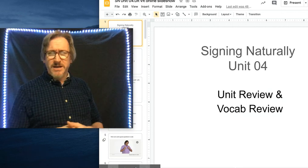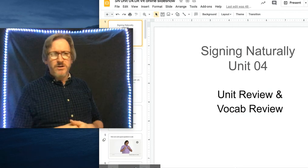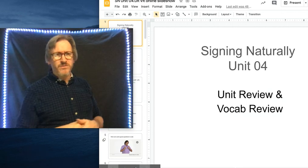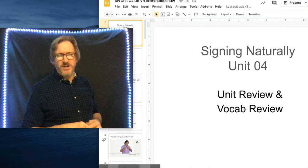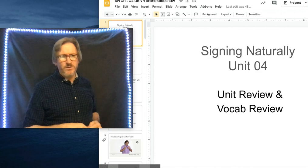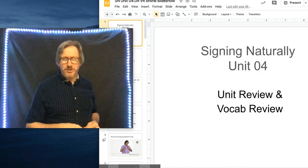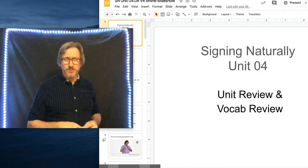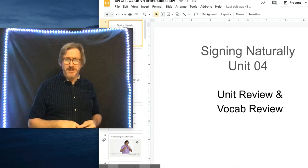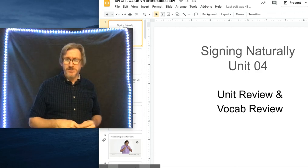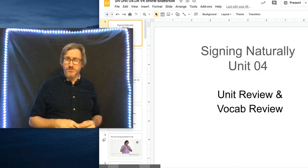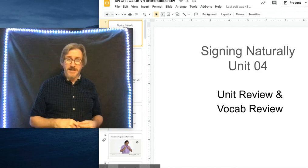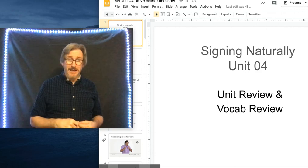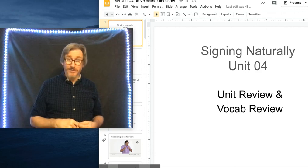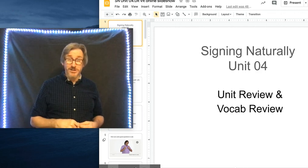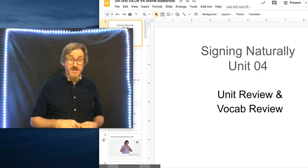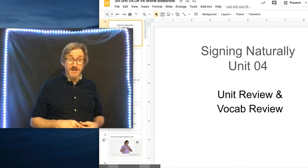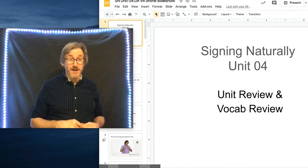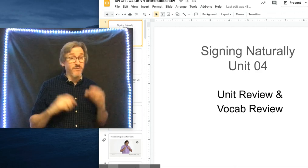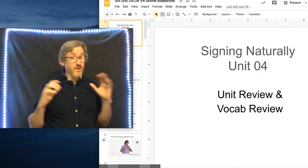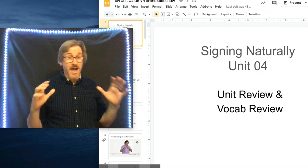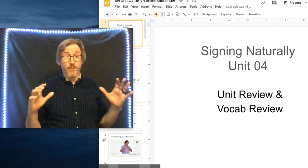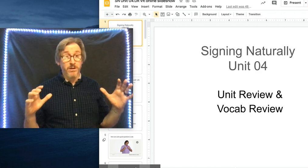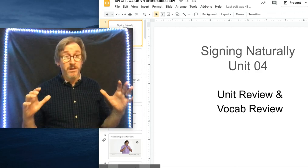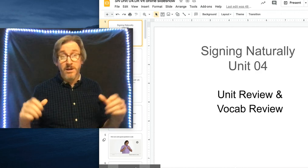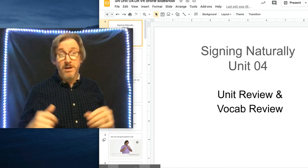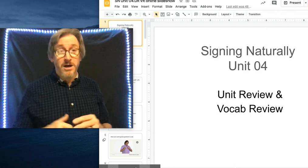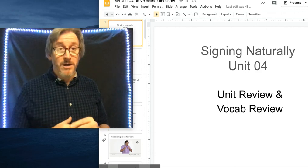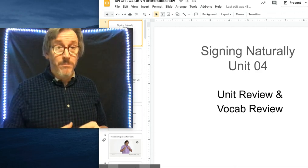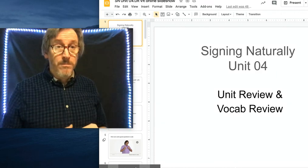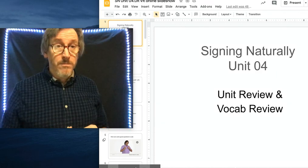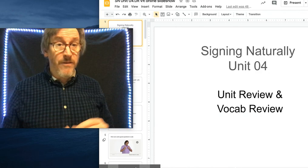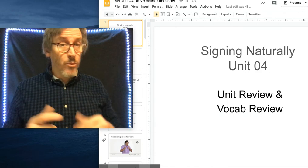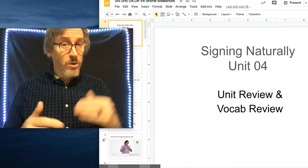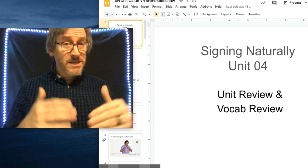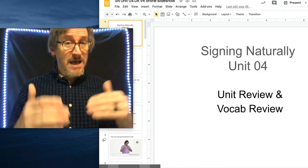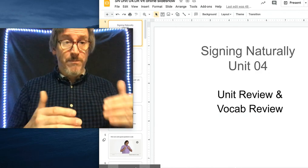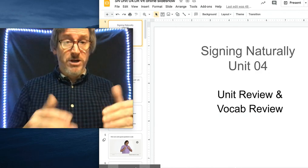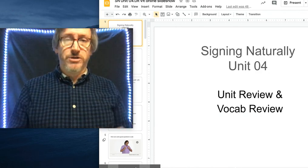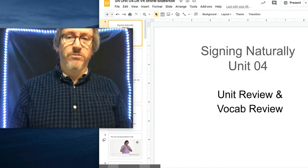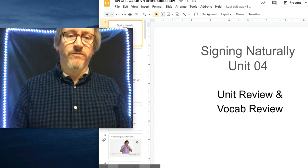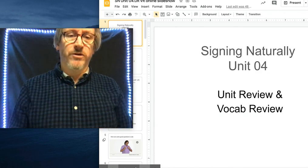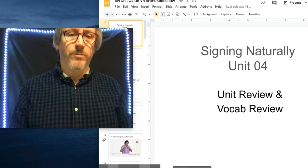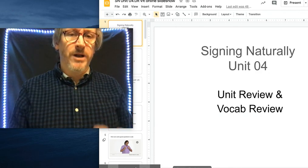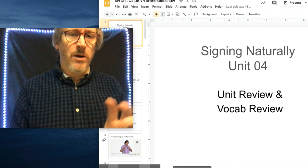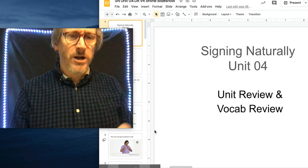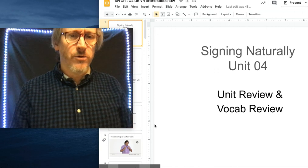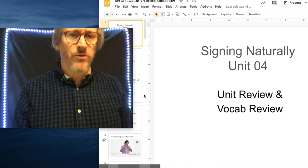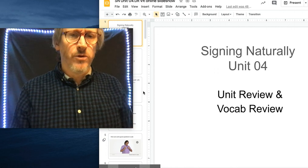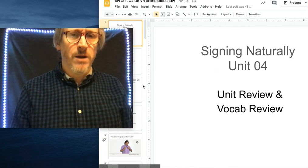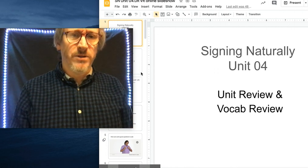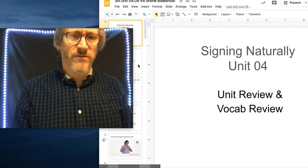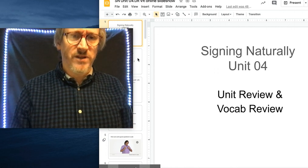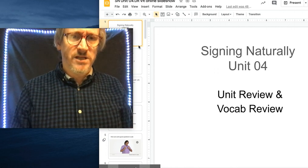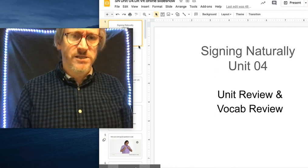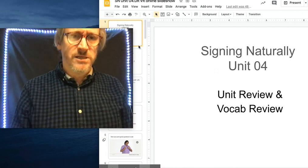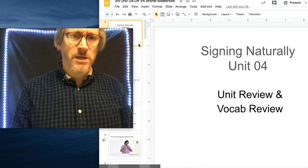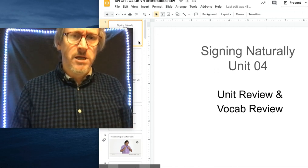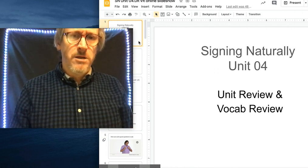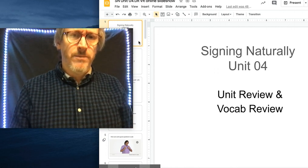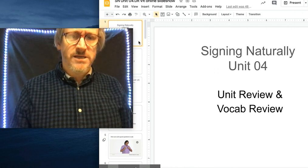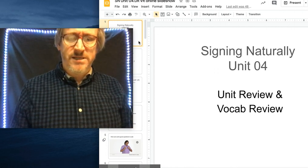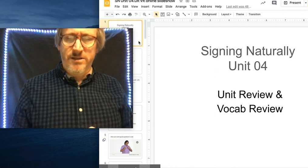but I didn't do a video lecture because really it was just a lot of vocab. And there wasn't that much to review. But I want to go through a couple of